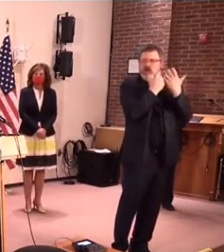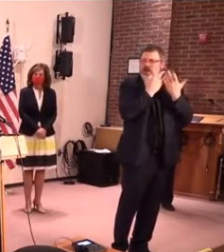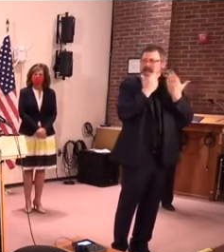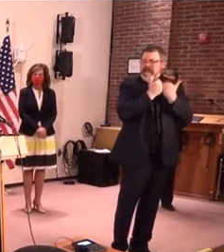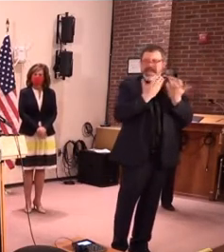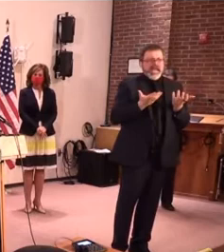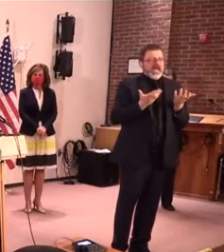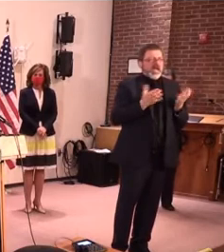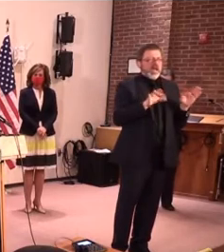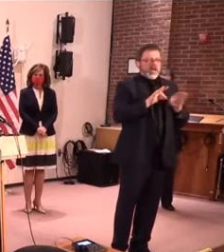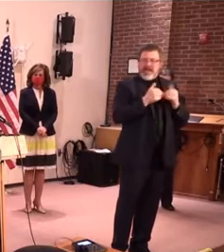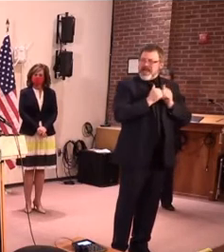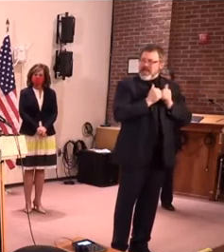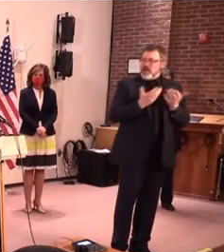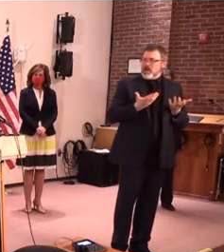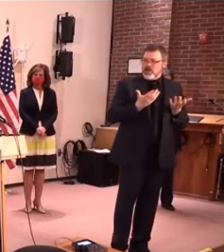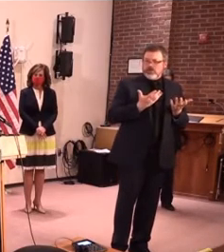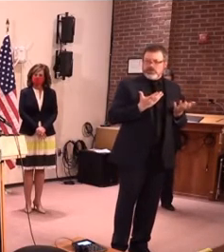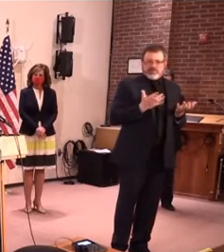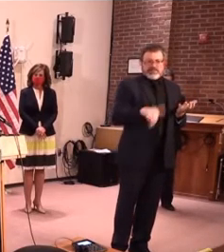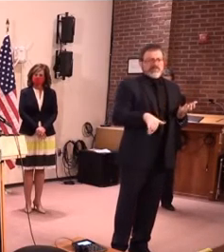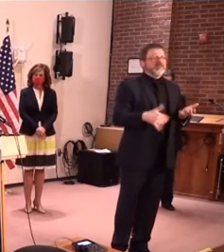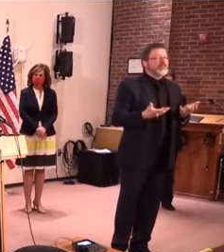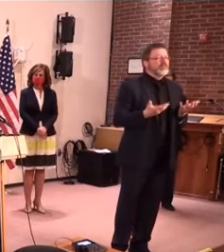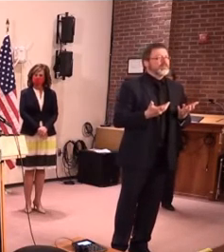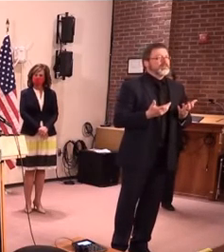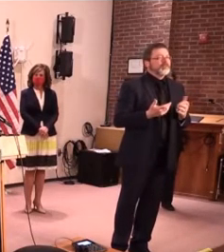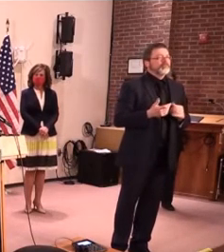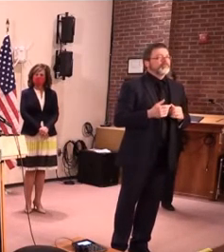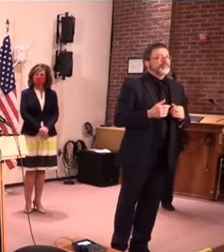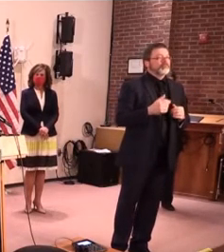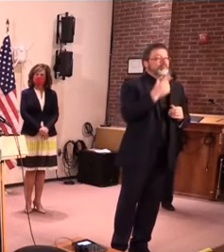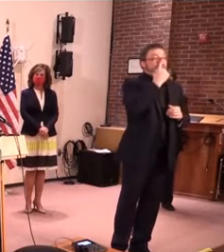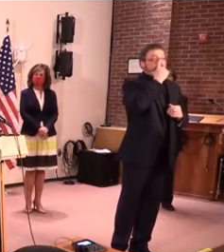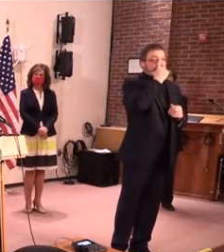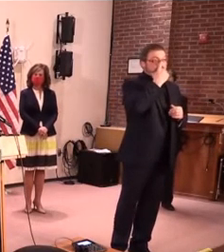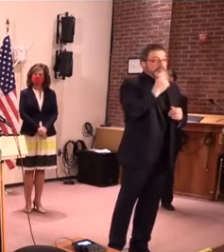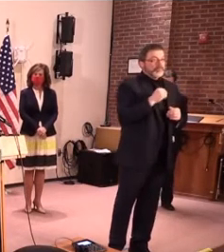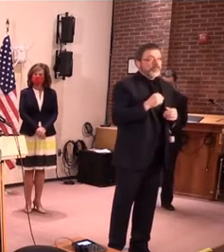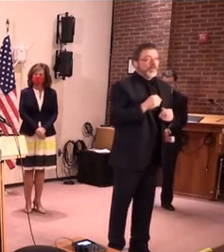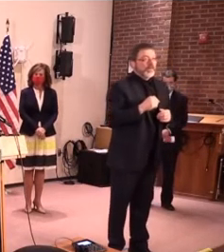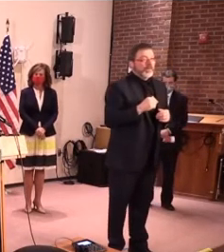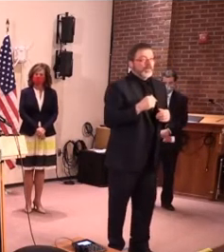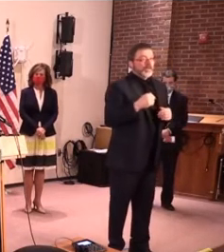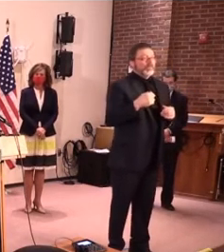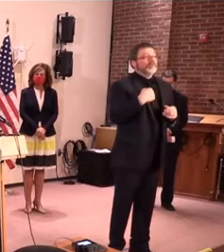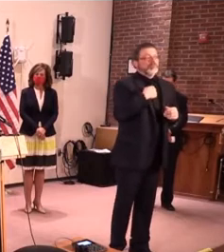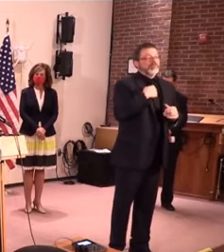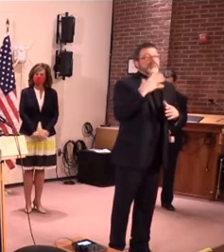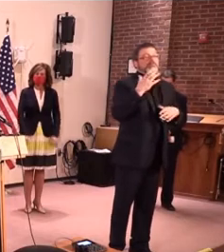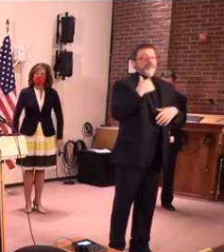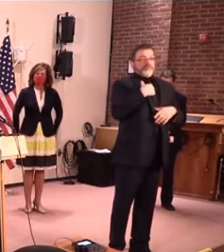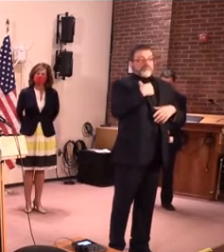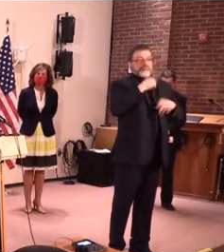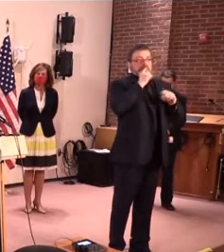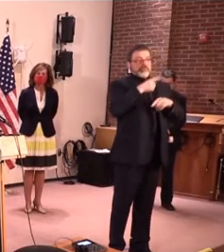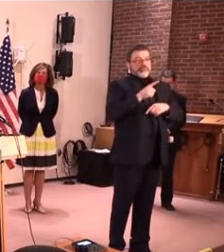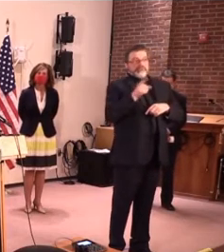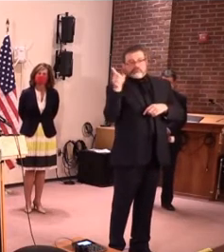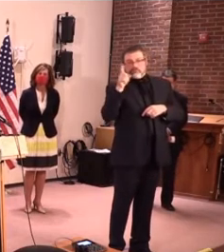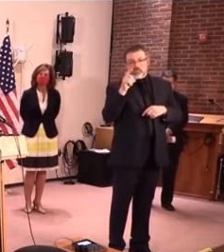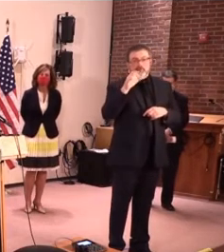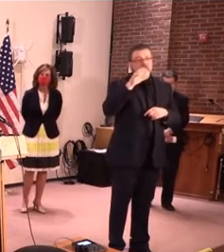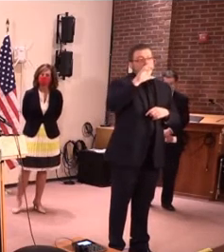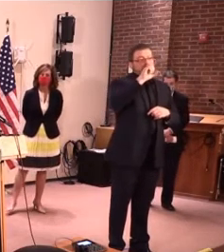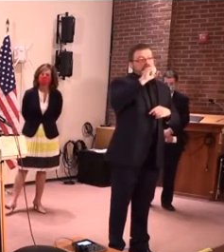Sure. There are a lot of details to work out. And this is not an attempt to solve the entire challenge with